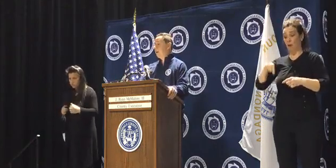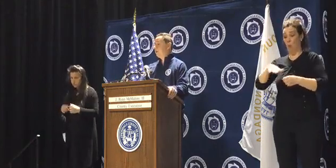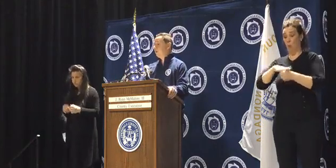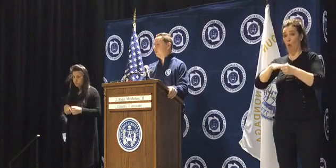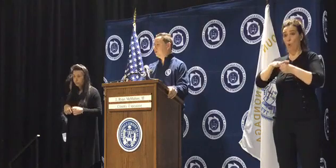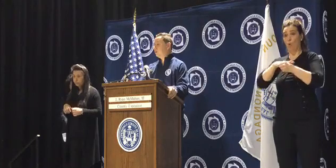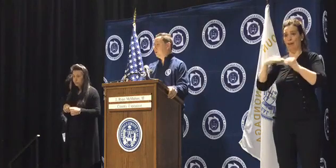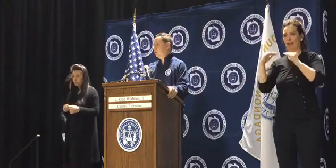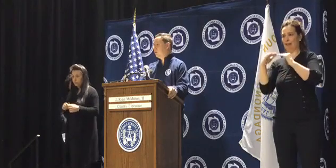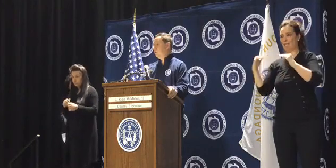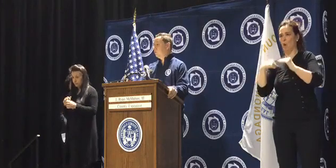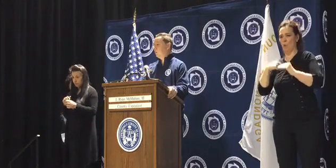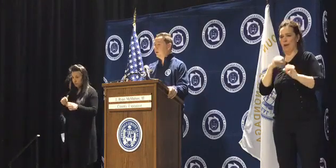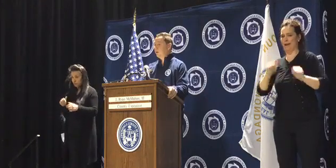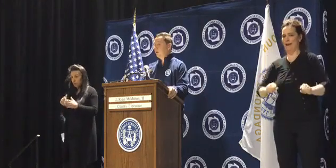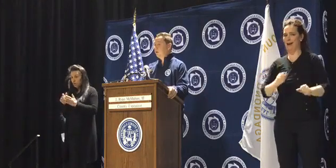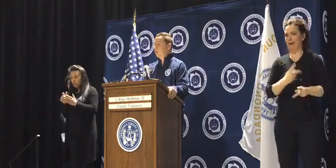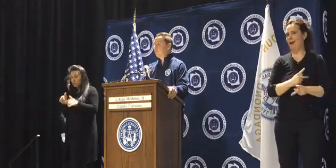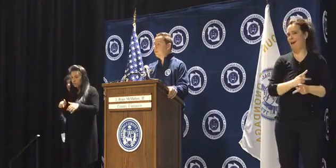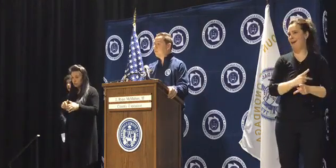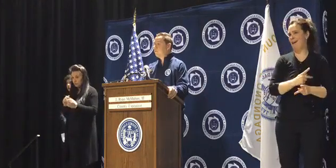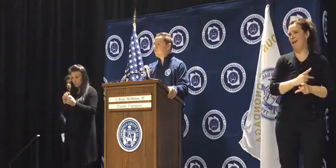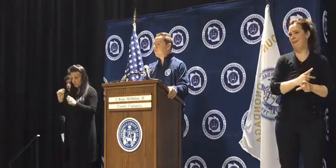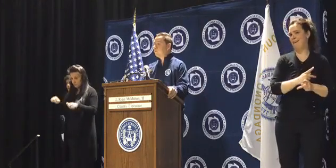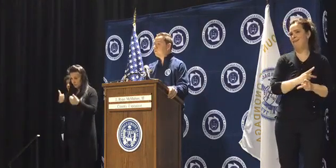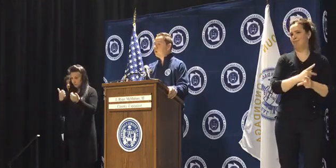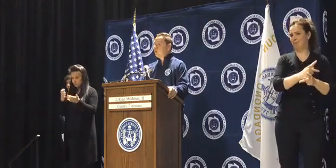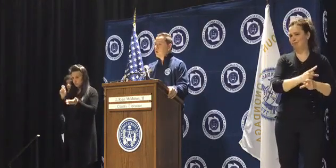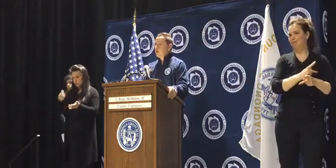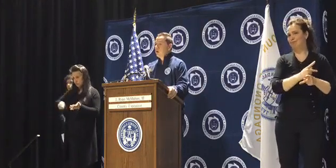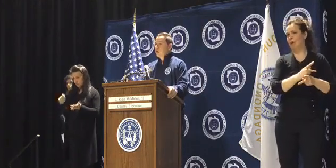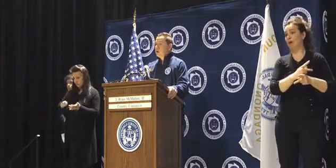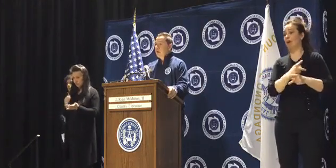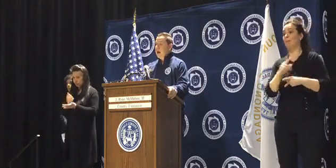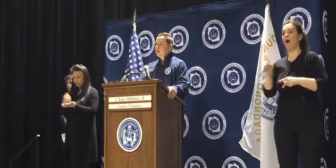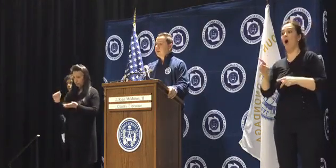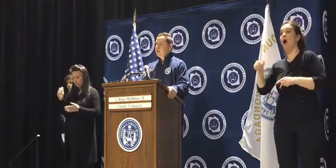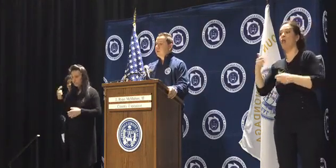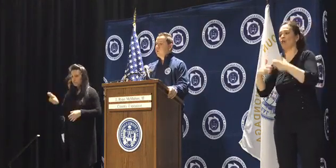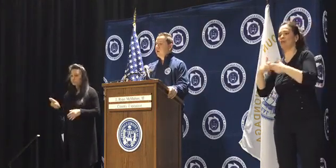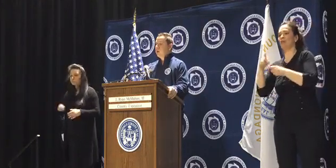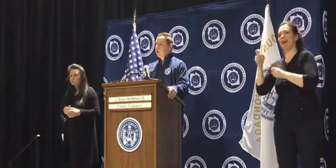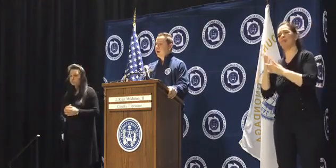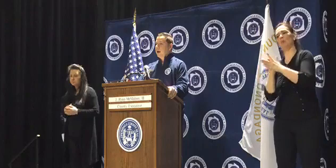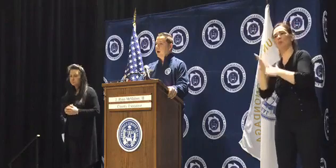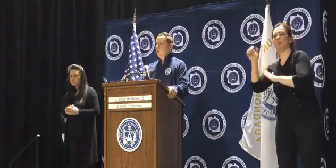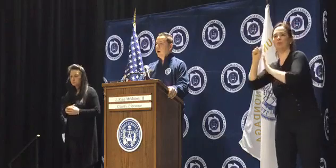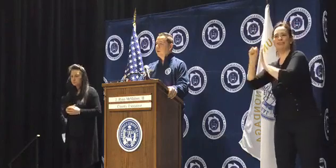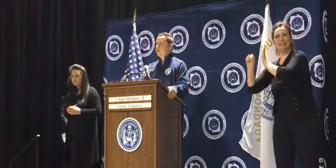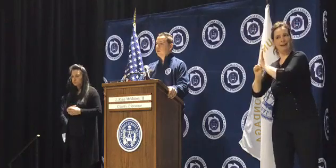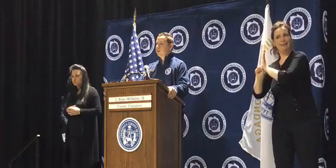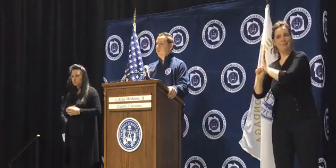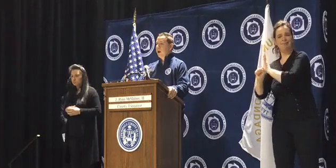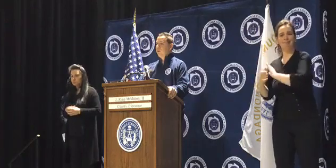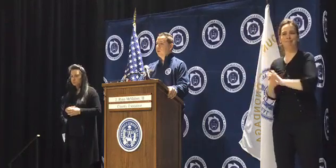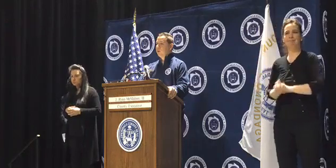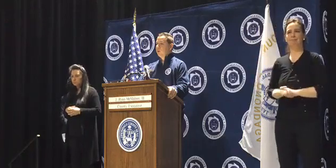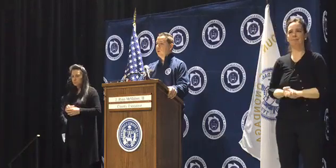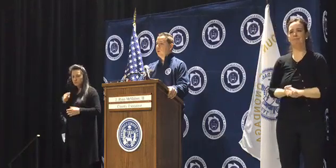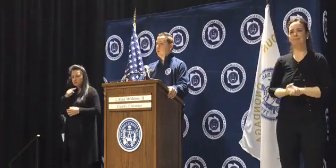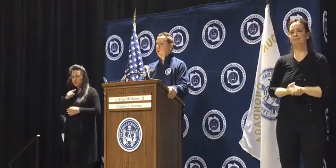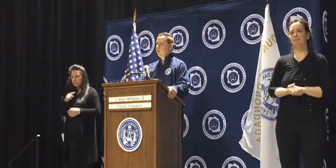it on. If they think it's a good idea, they'll implement it. What's your biggest concern right now? Yeah, I think really right now I'm concerned